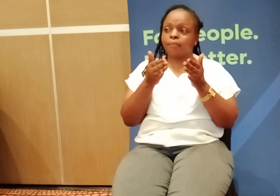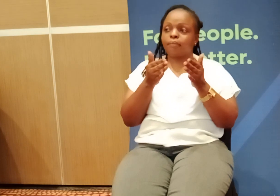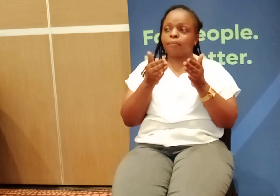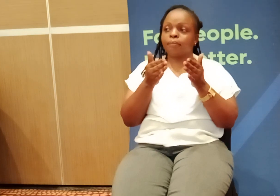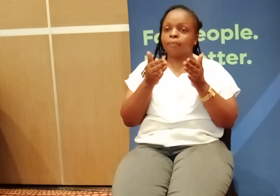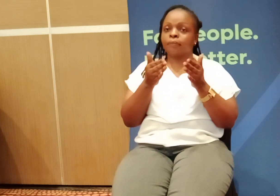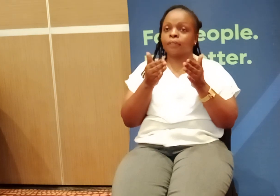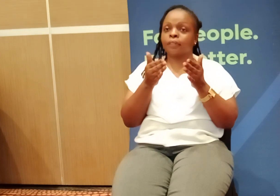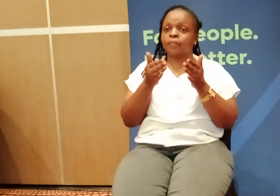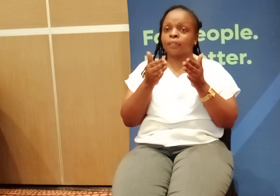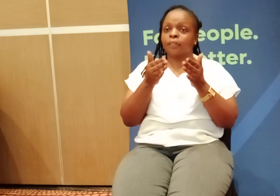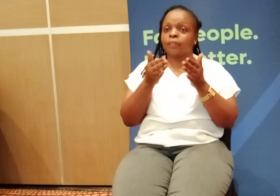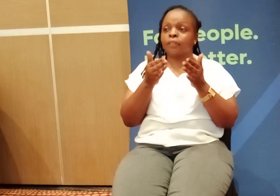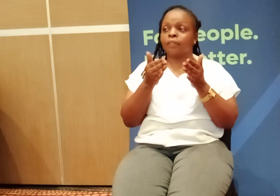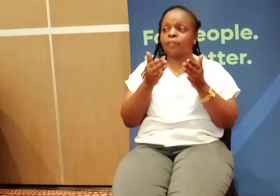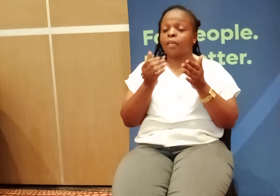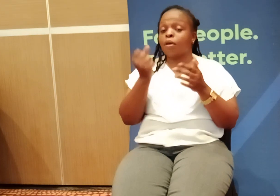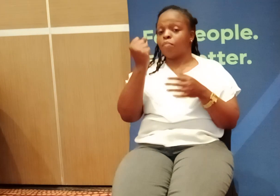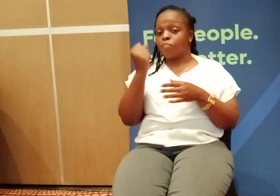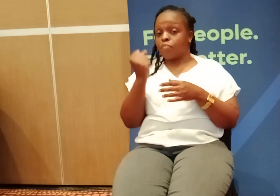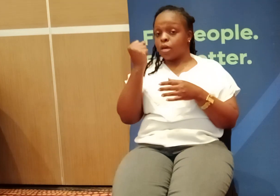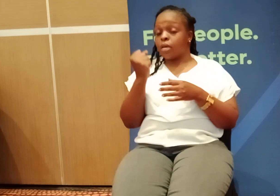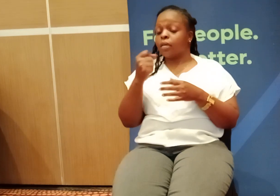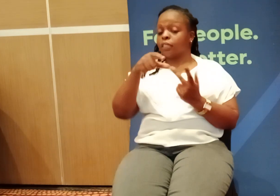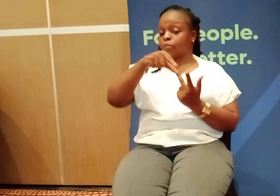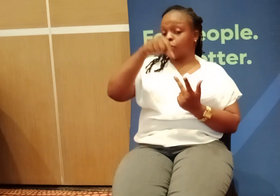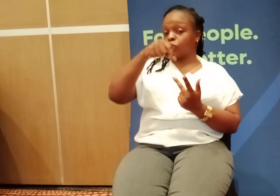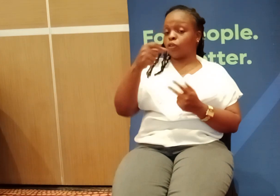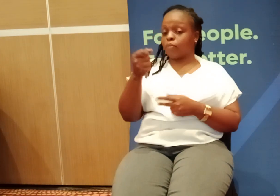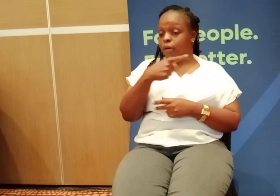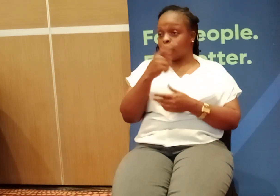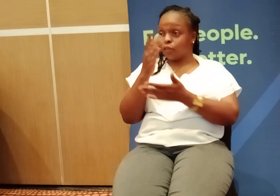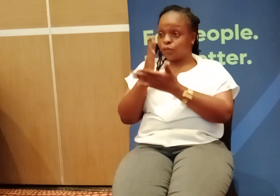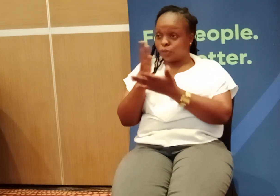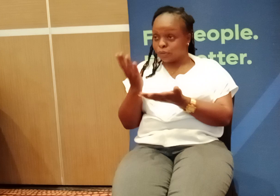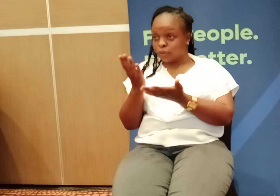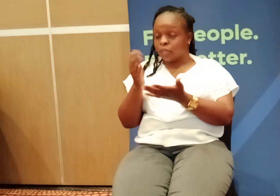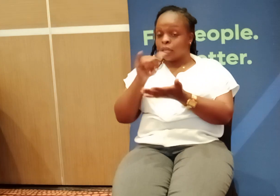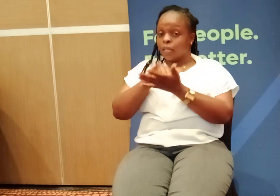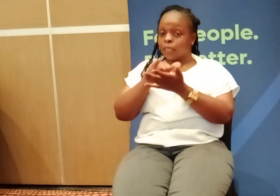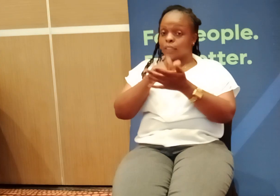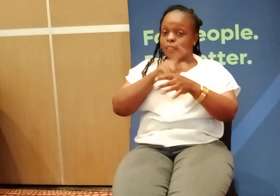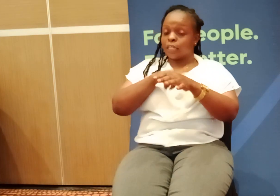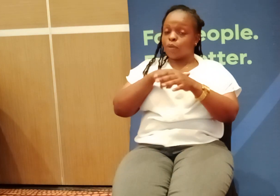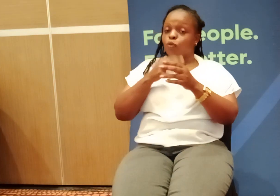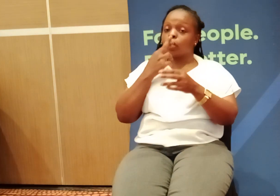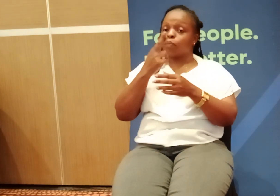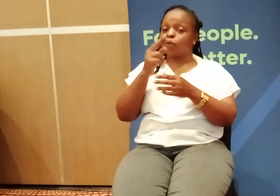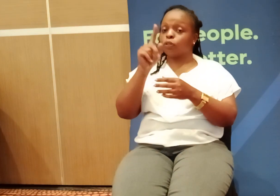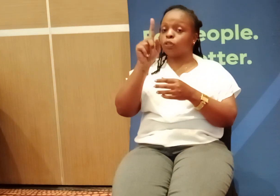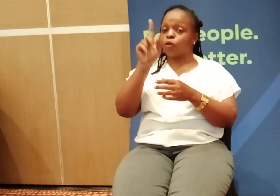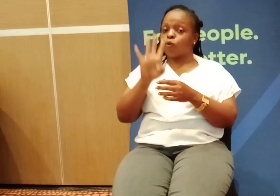May is a special month, isn't it, Lawrence? May is when we report Q1 results, and May is when we have